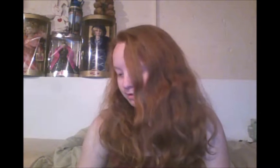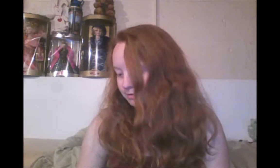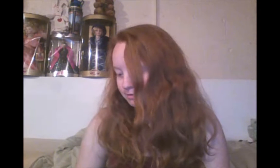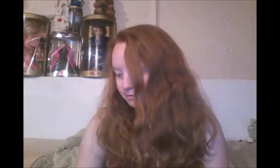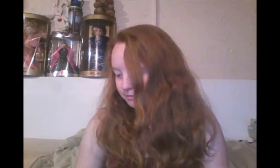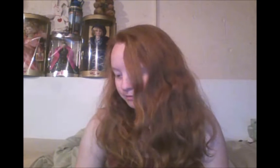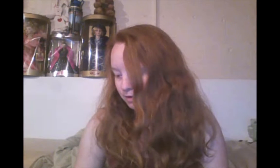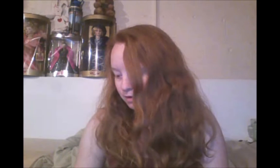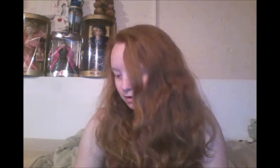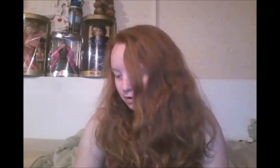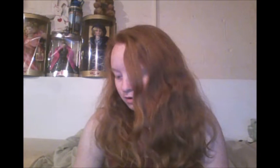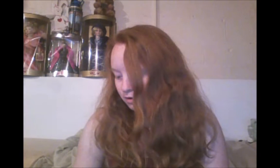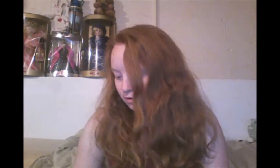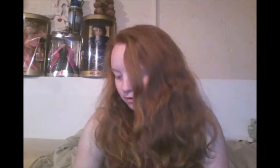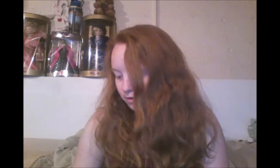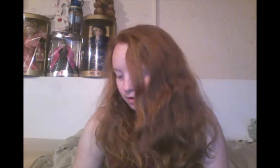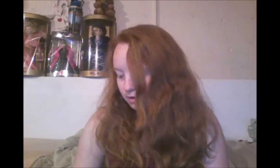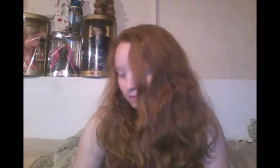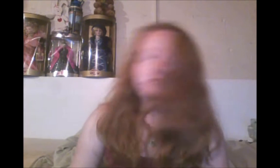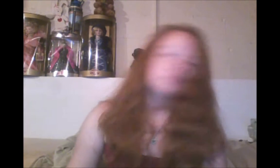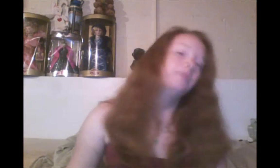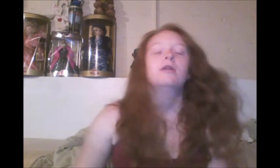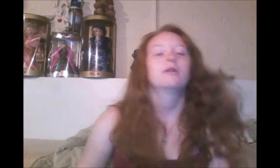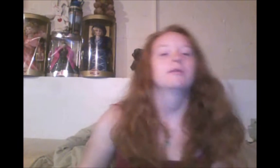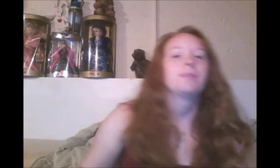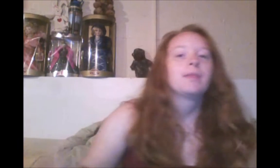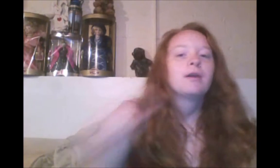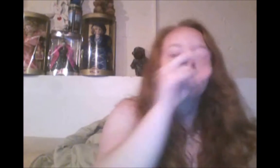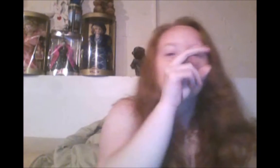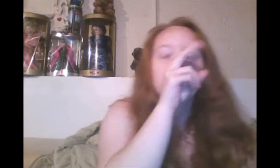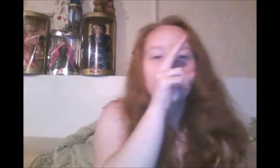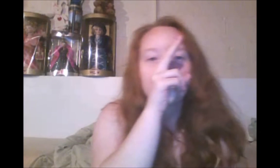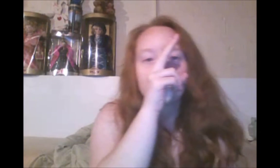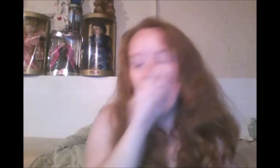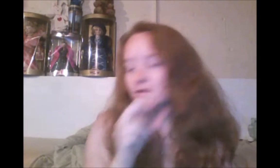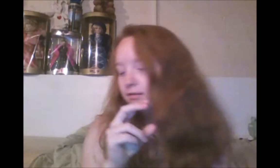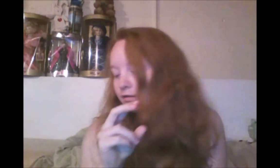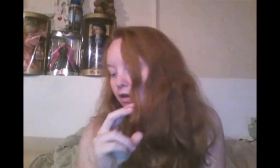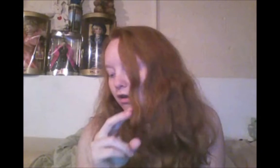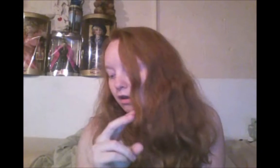next? Alright, now we'll do bug. Bug is...